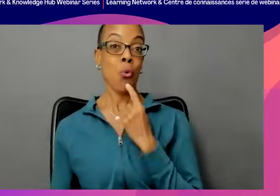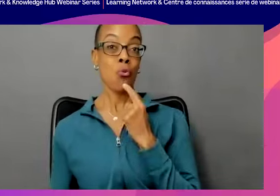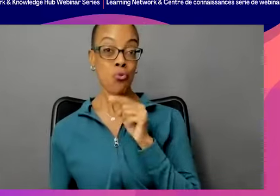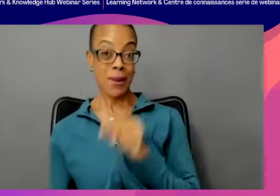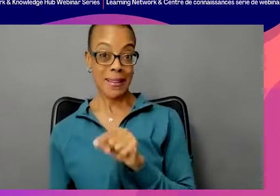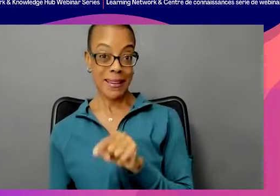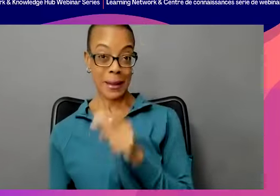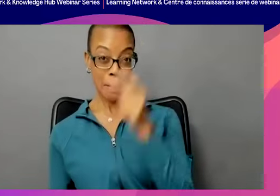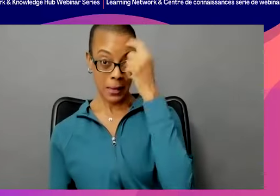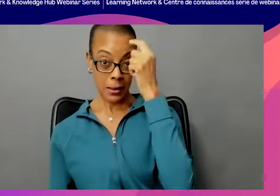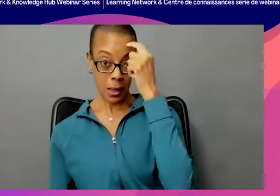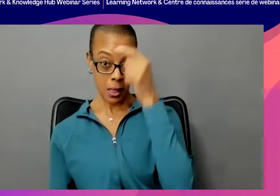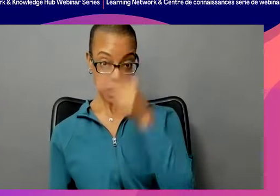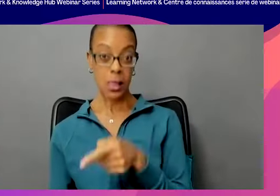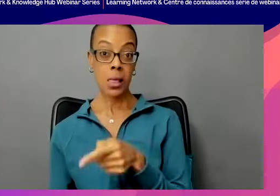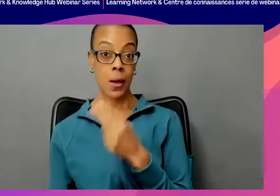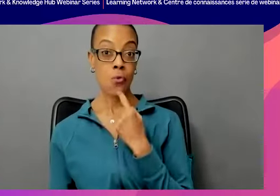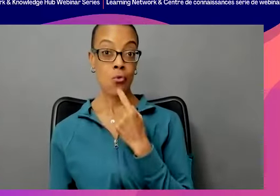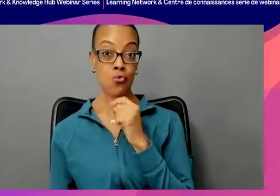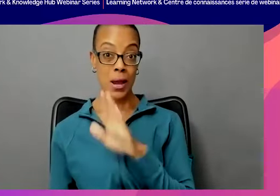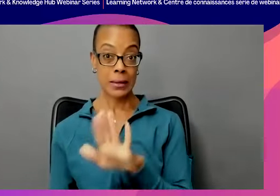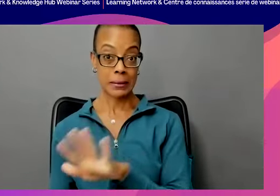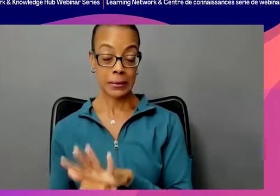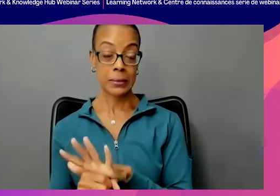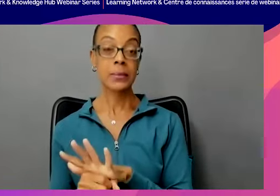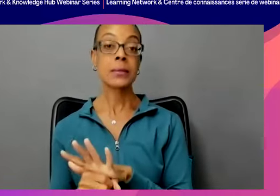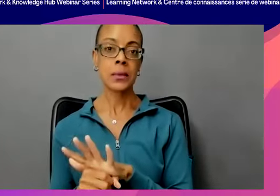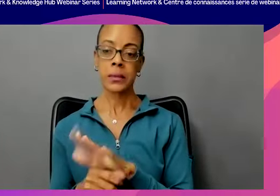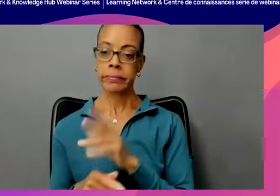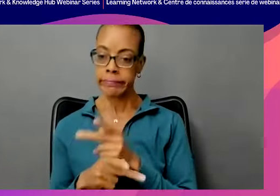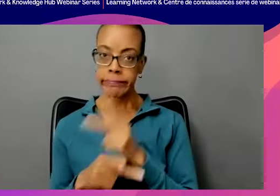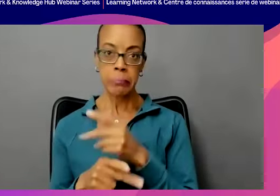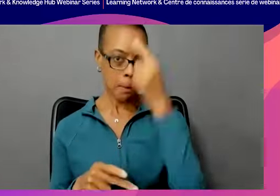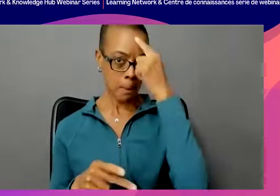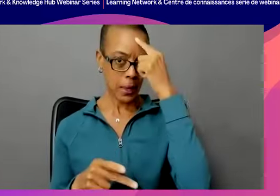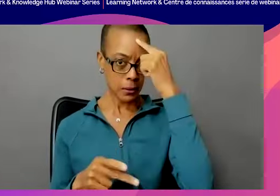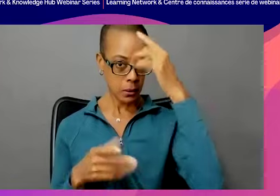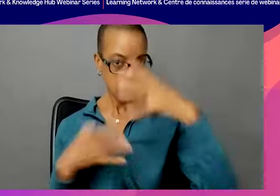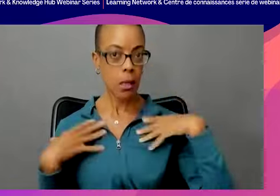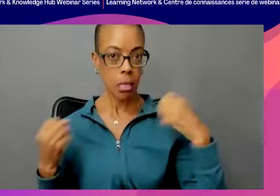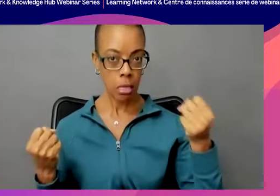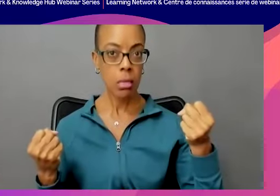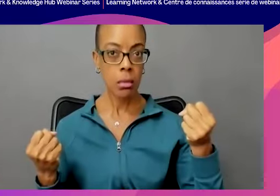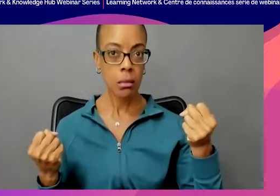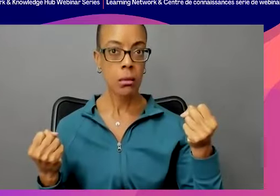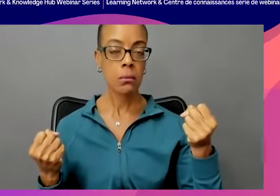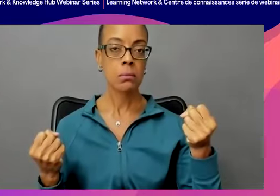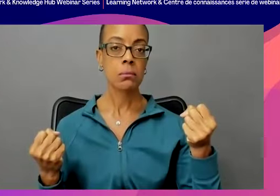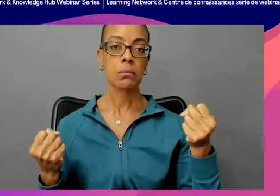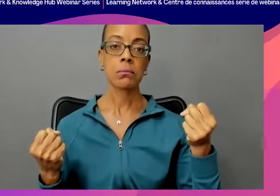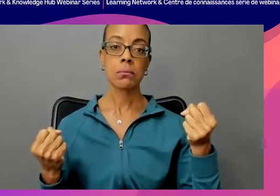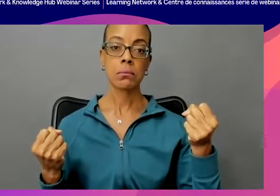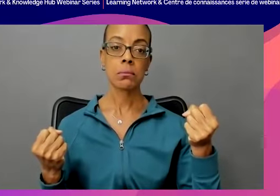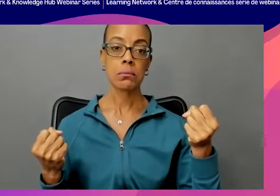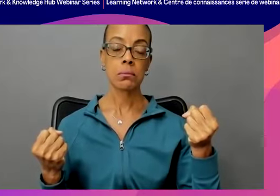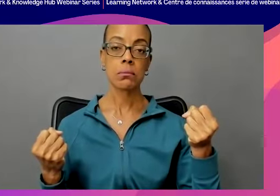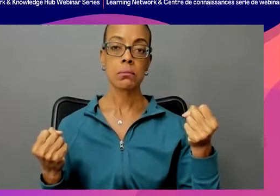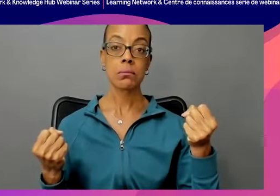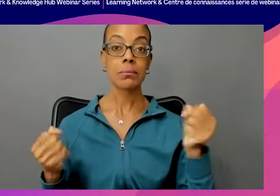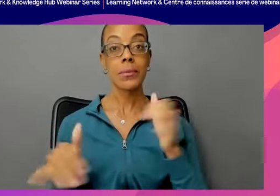says mental. So mental on that, I take care of my mental wellness by, say,